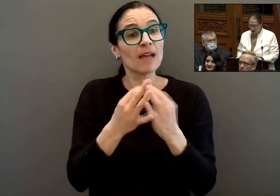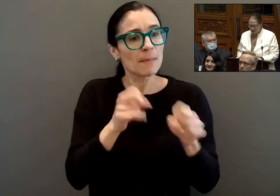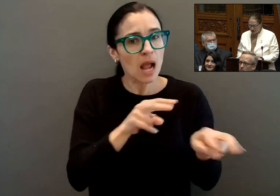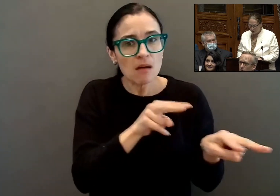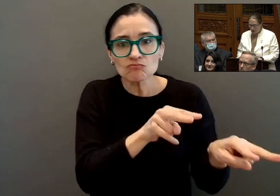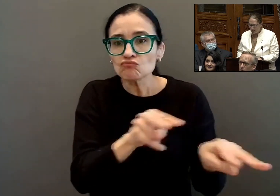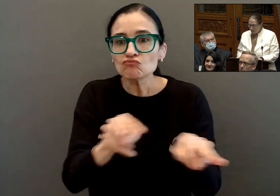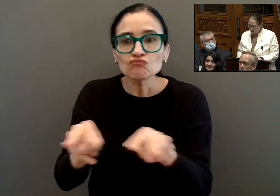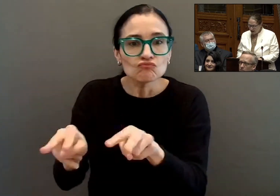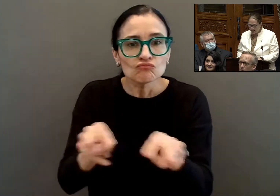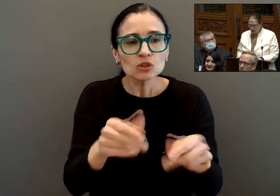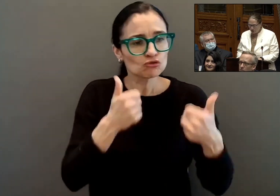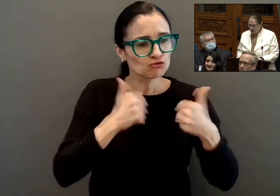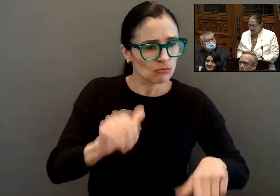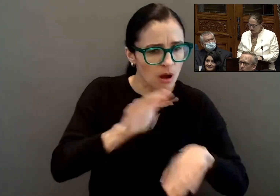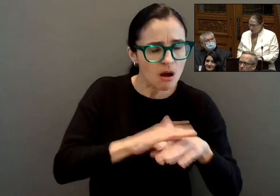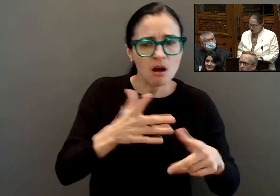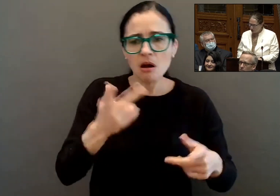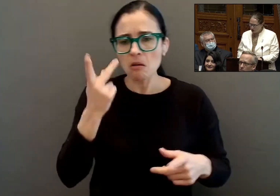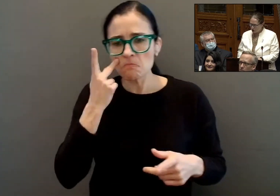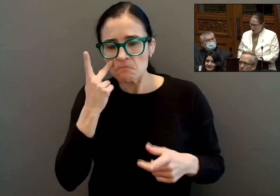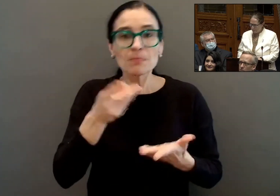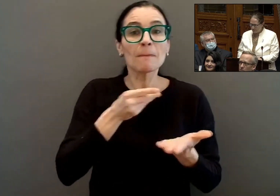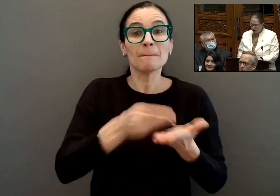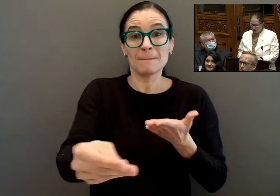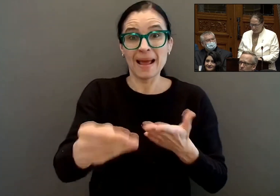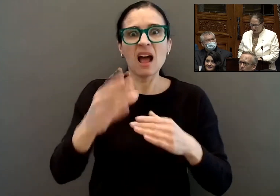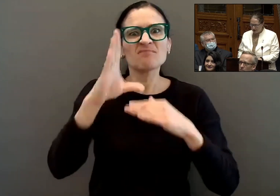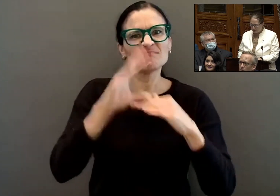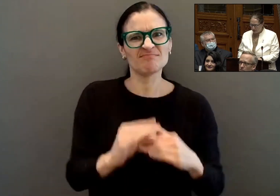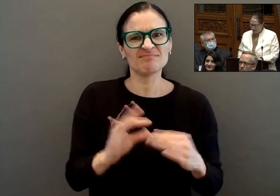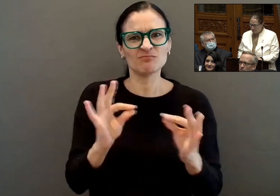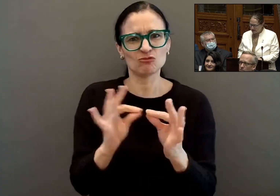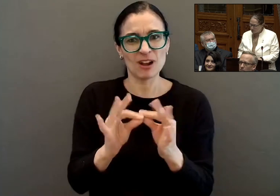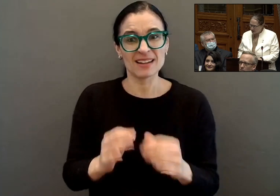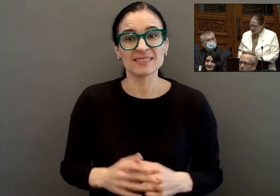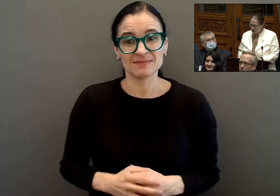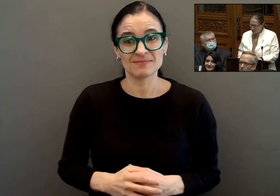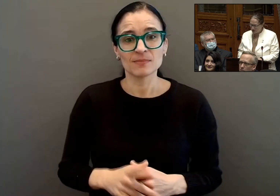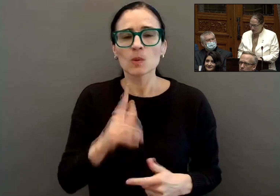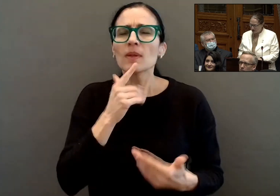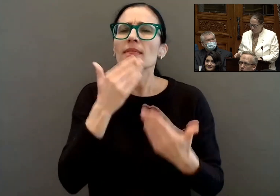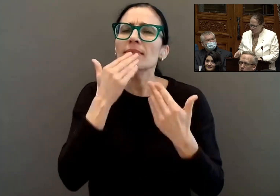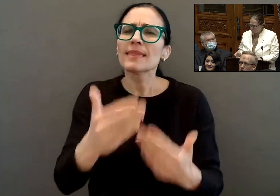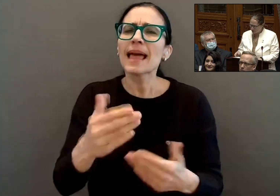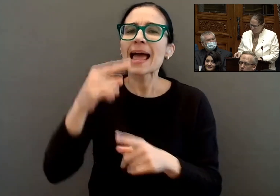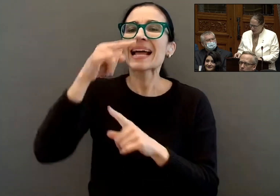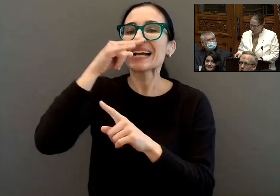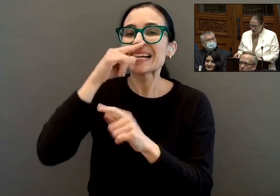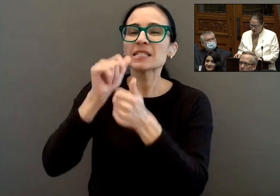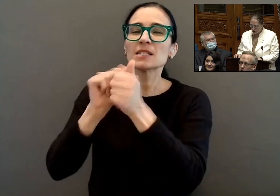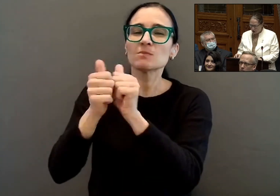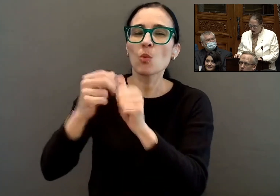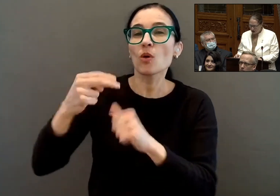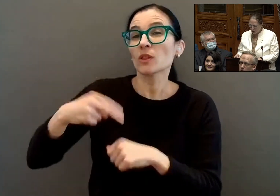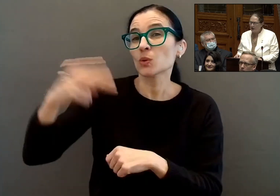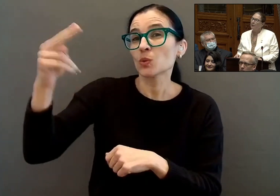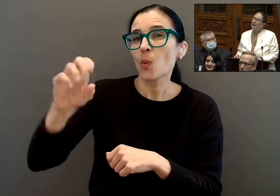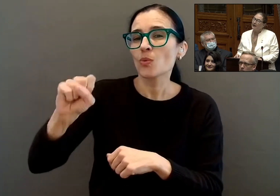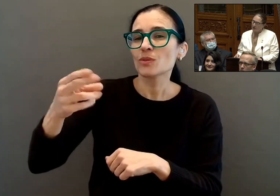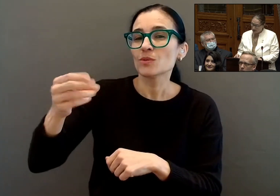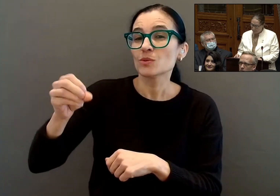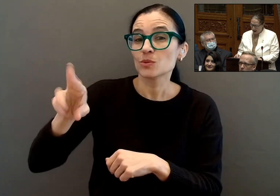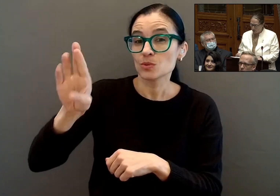reasonable cost. Thank you to Kids Sport North Shore, provincial and municipal government, as well as the corporate sponsors who share